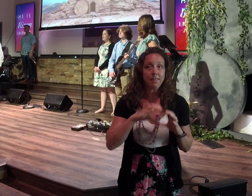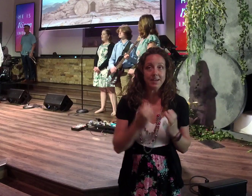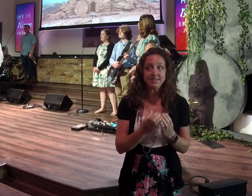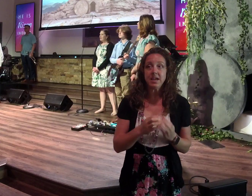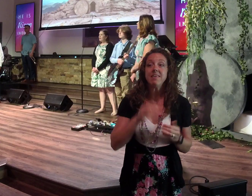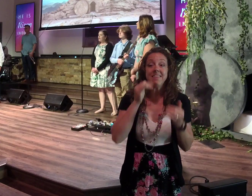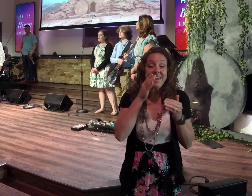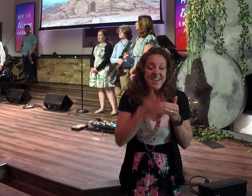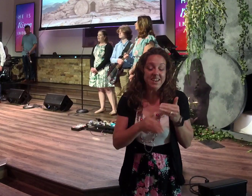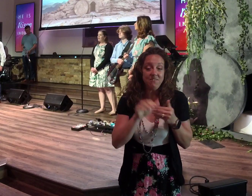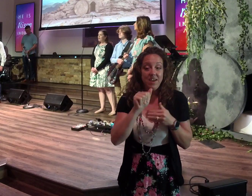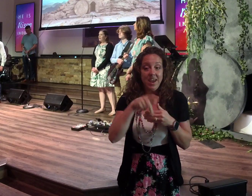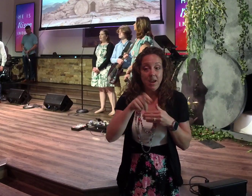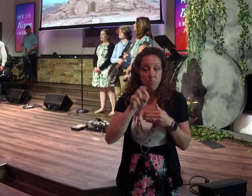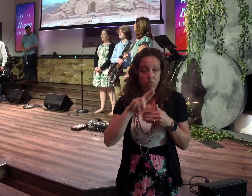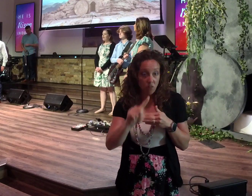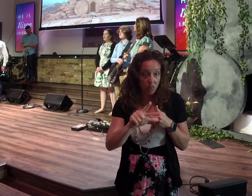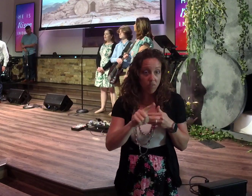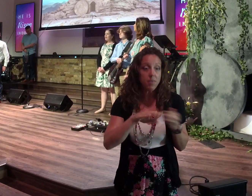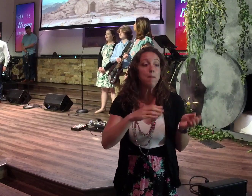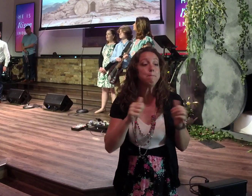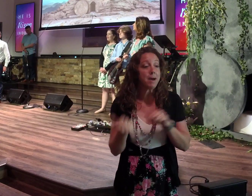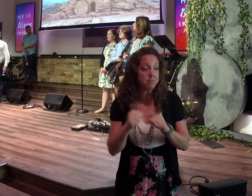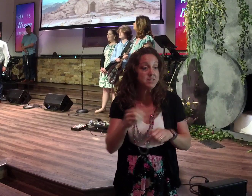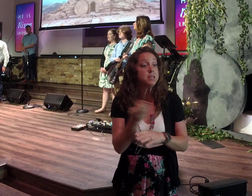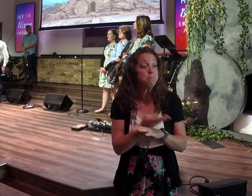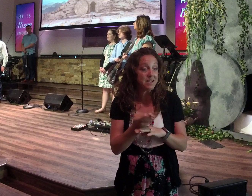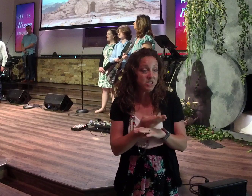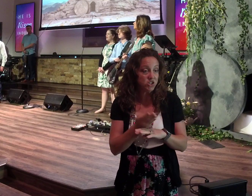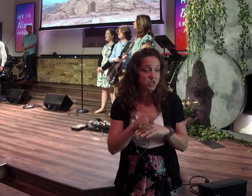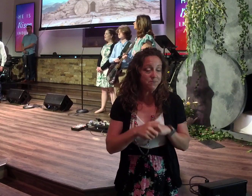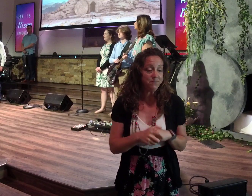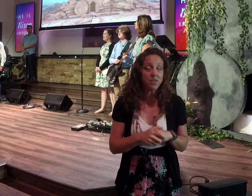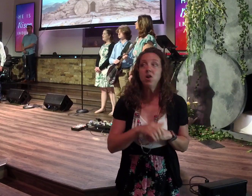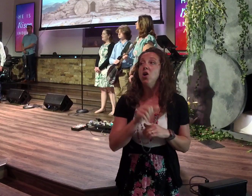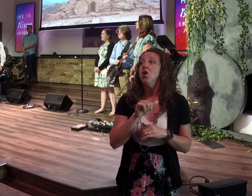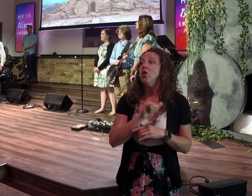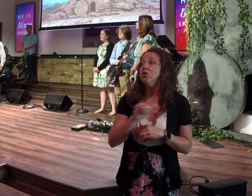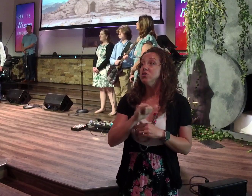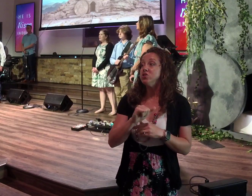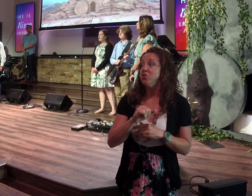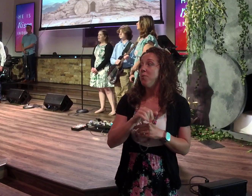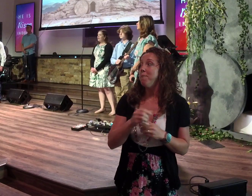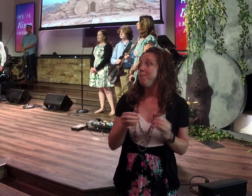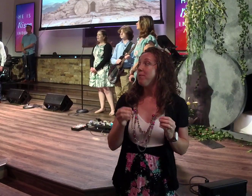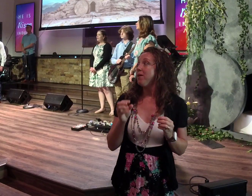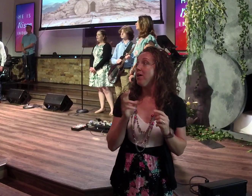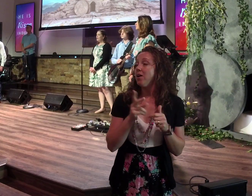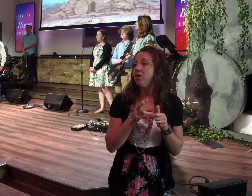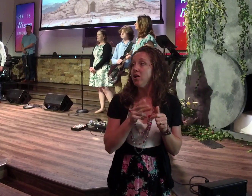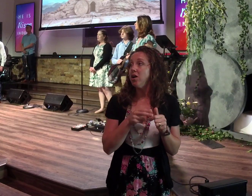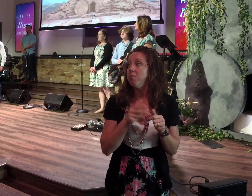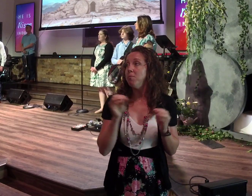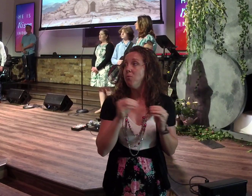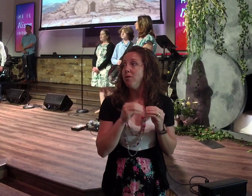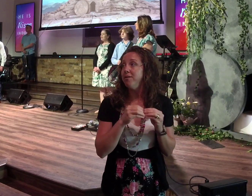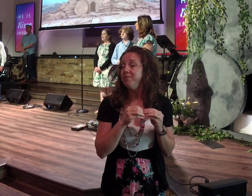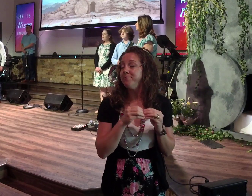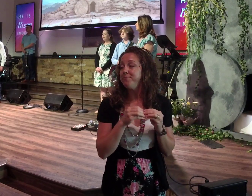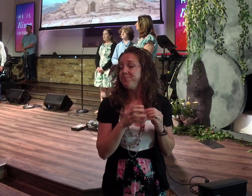end of April, and we would love to have you as a part of that. Just a couple other things to draw your attention to before we go on our way